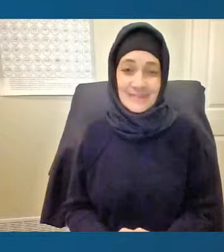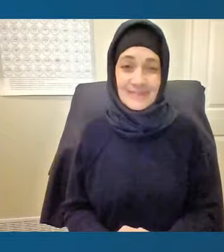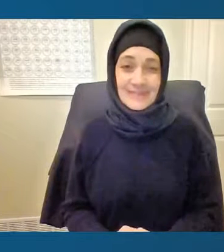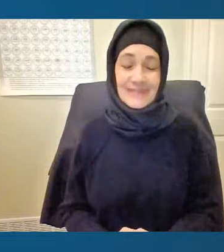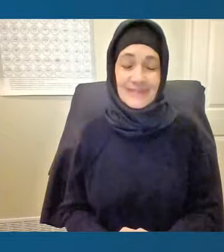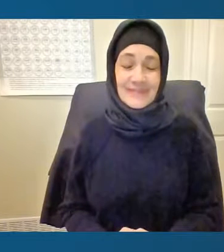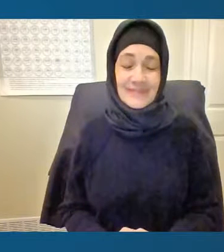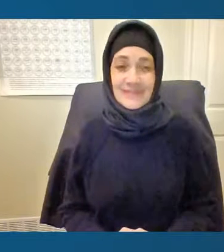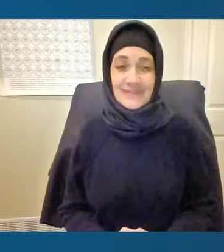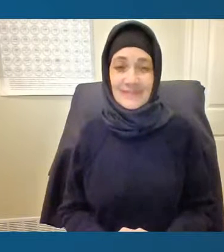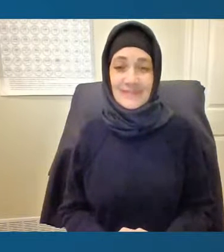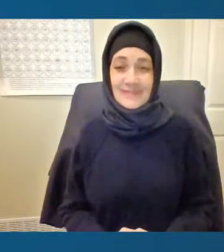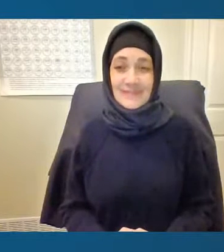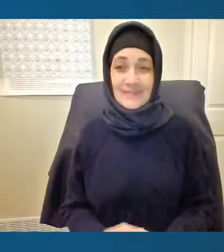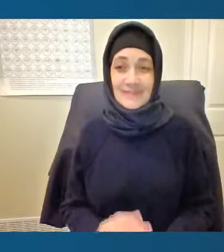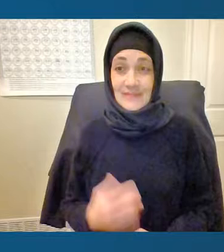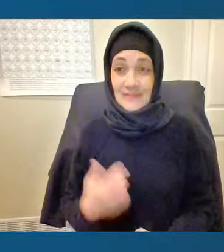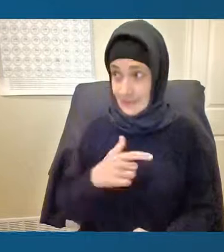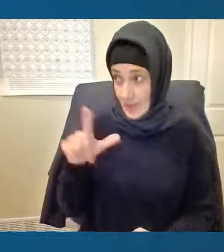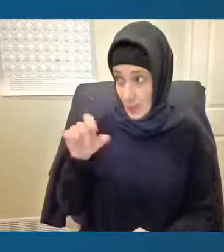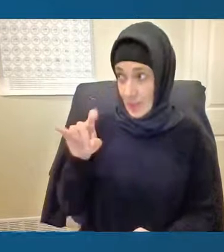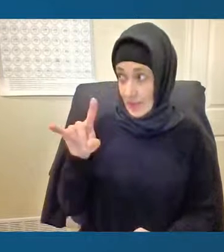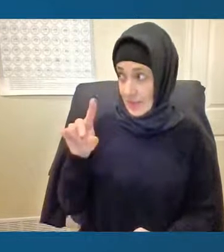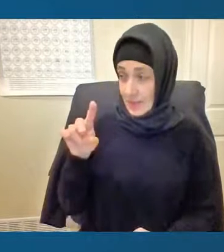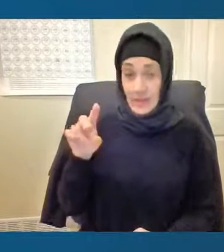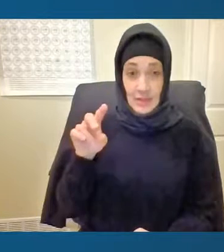Are we live in there? Yeah. Oh, we're live?